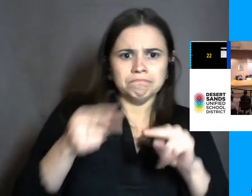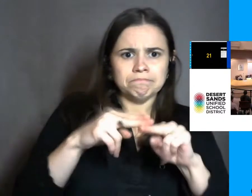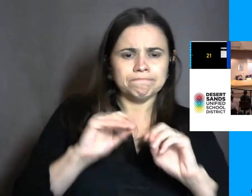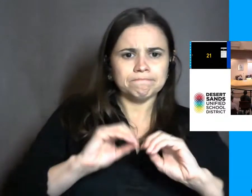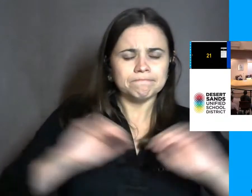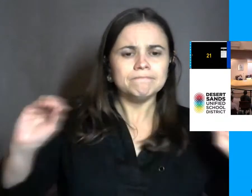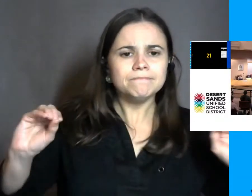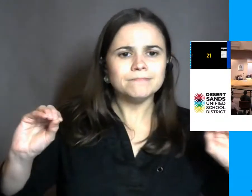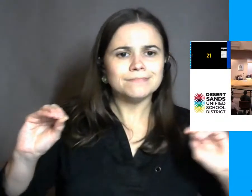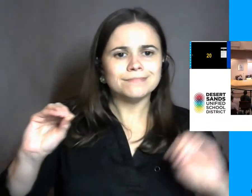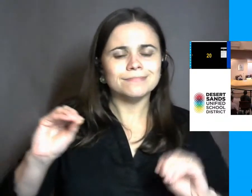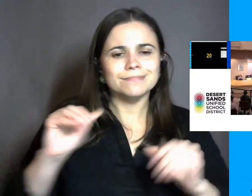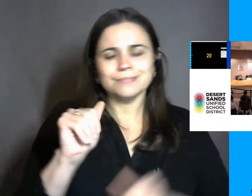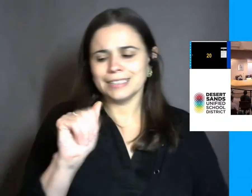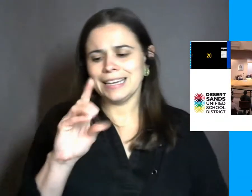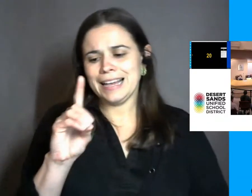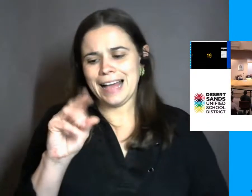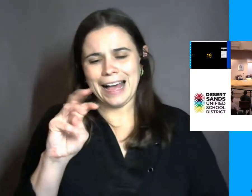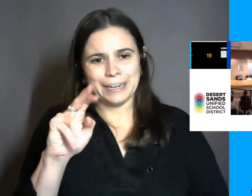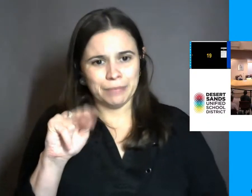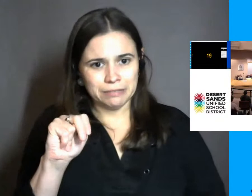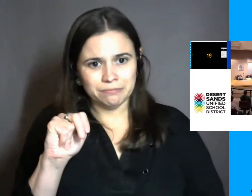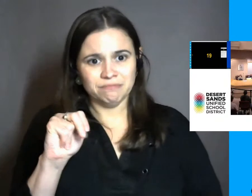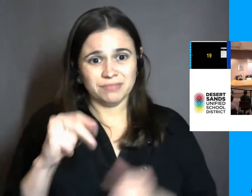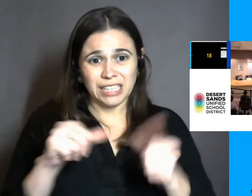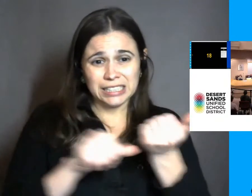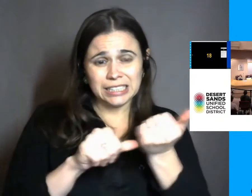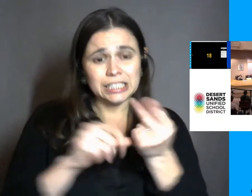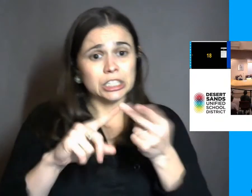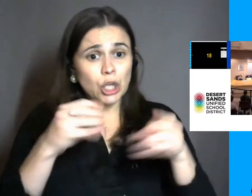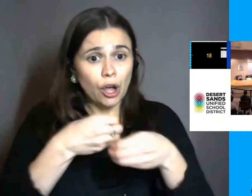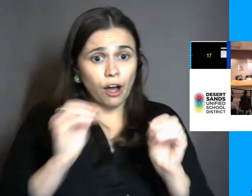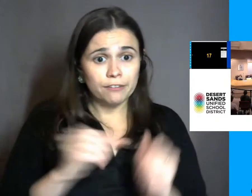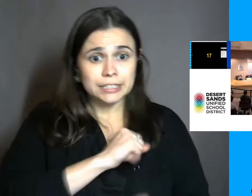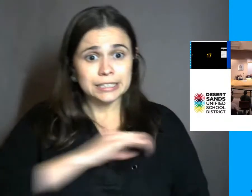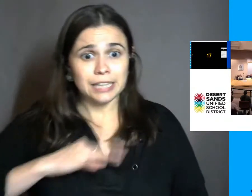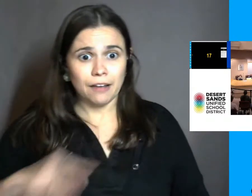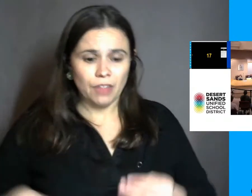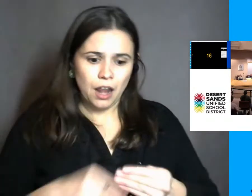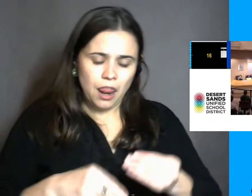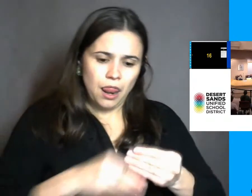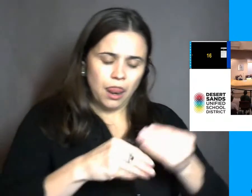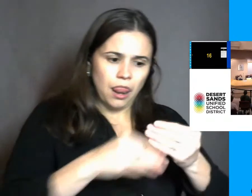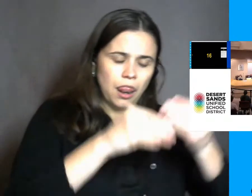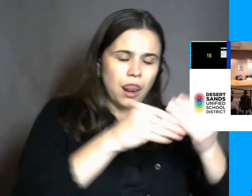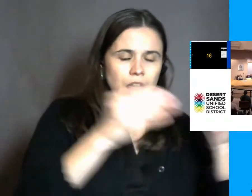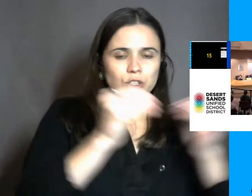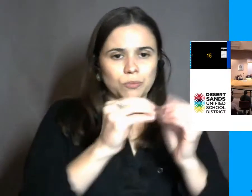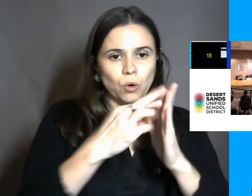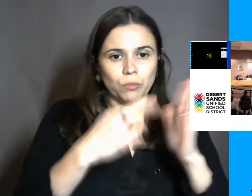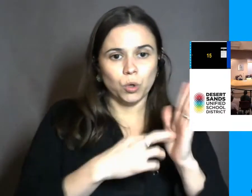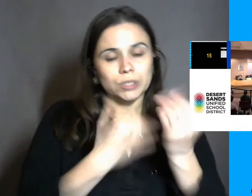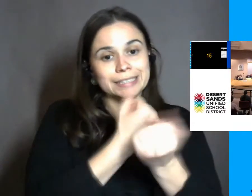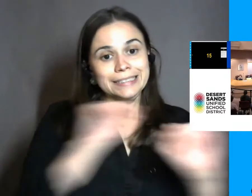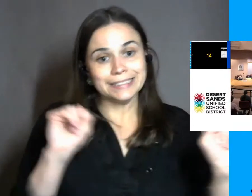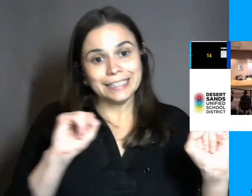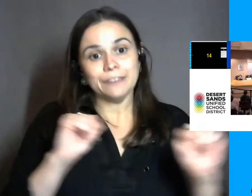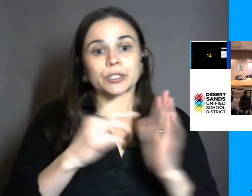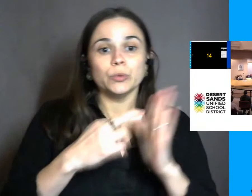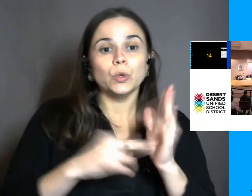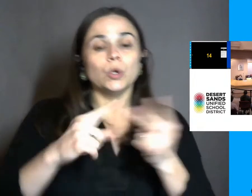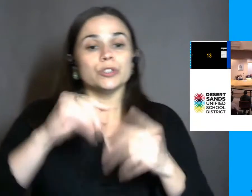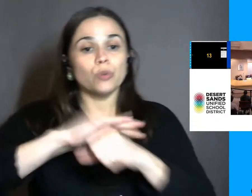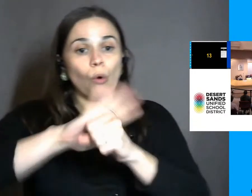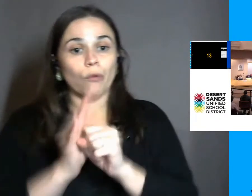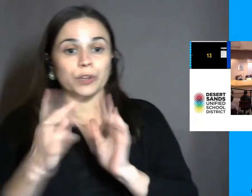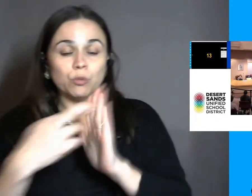office staff, there's just extra stuff of talking about COVID rules, safety rules, doing all this follow-up, and to